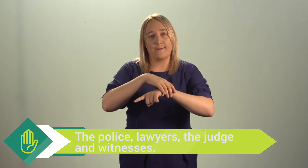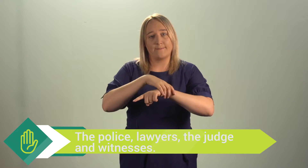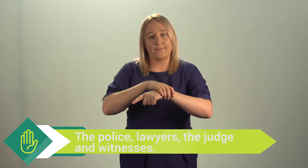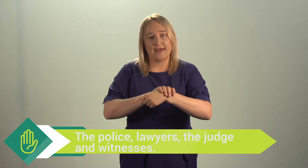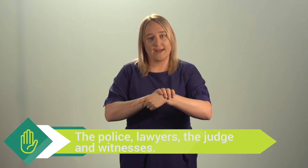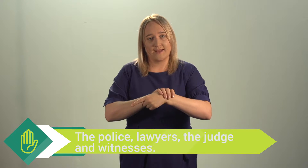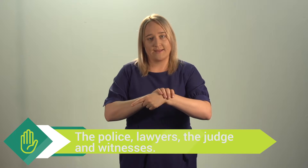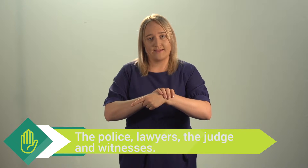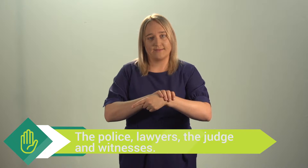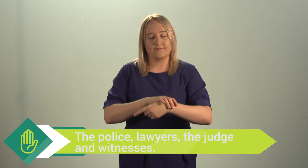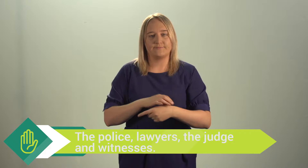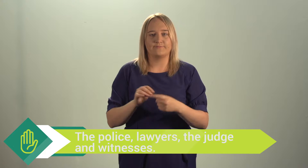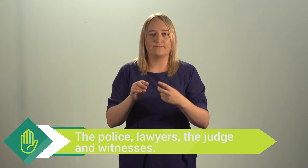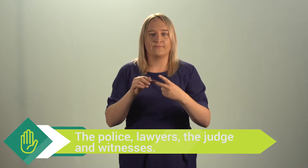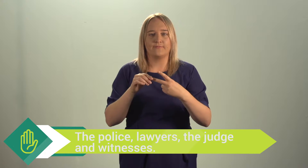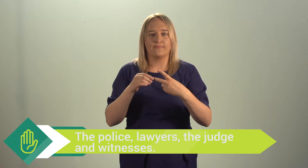The police,